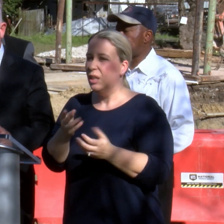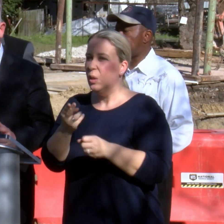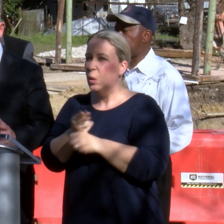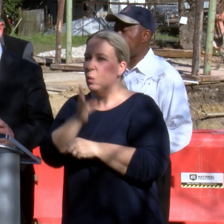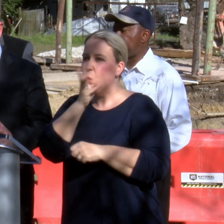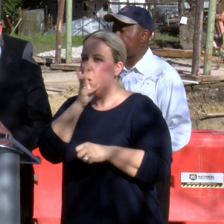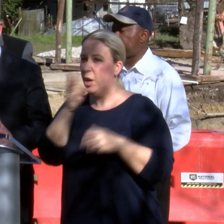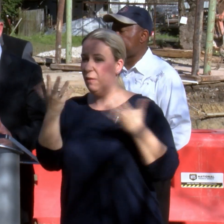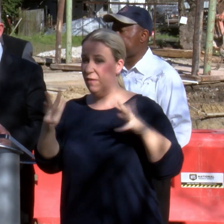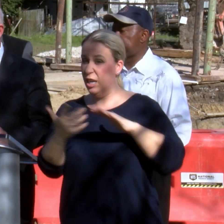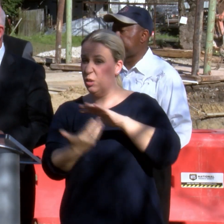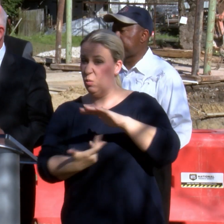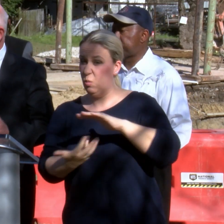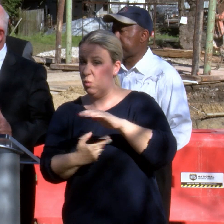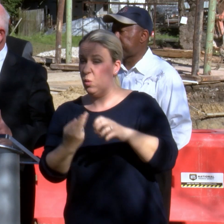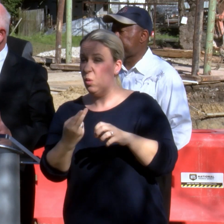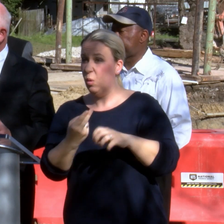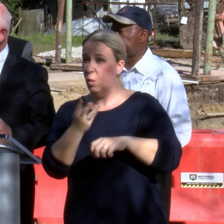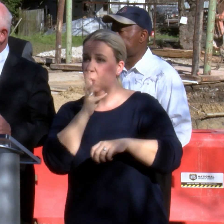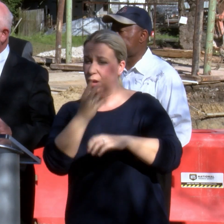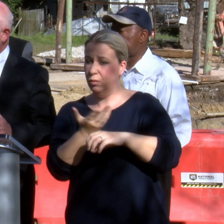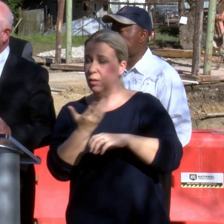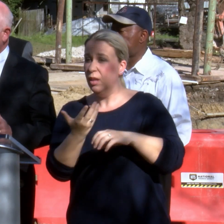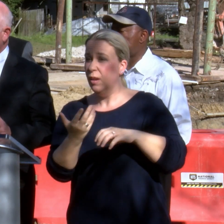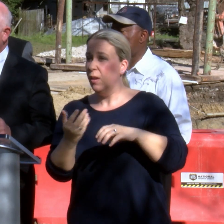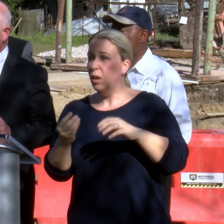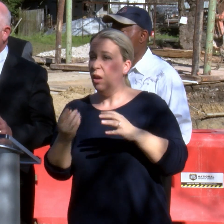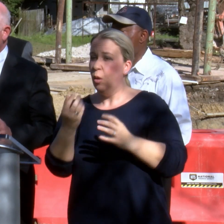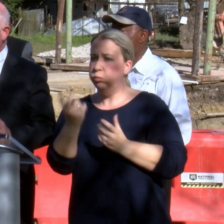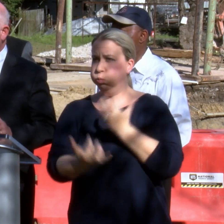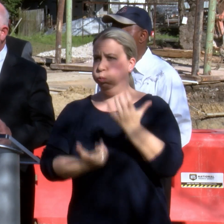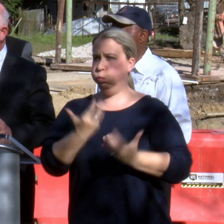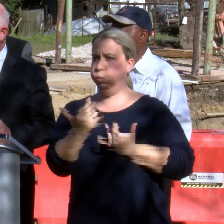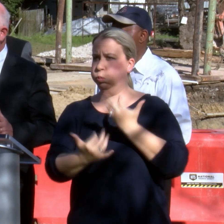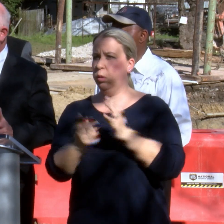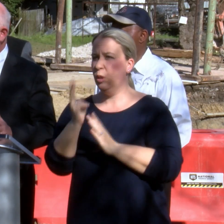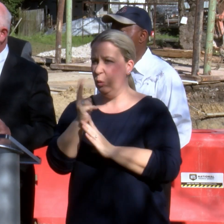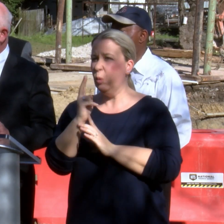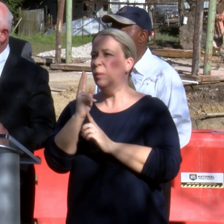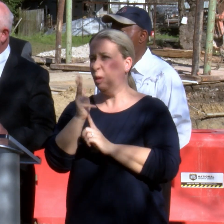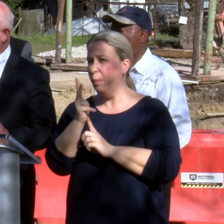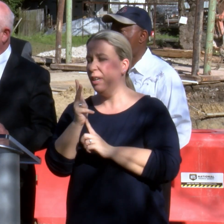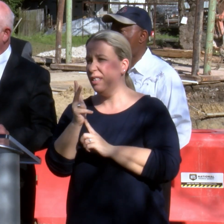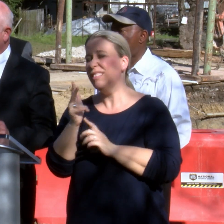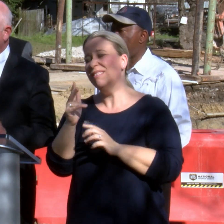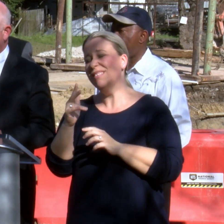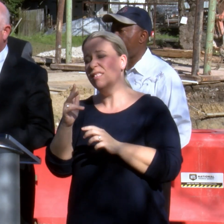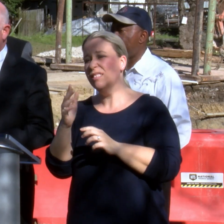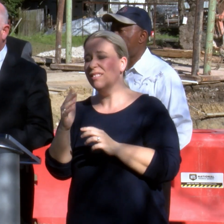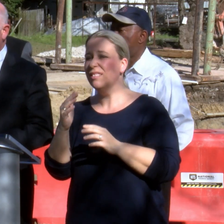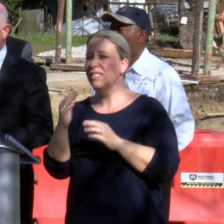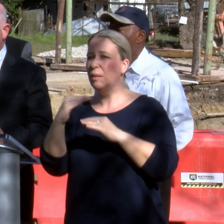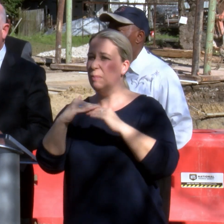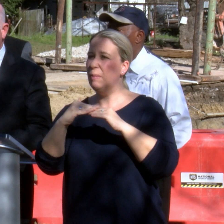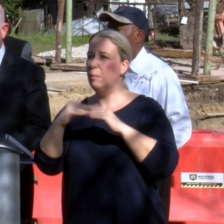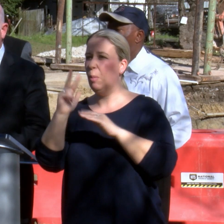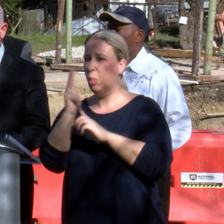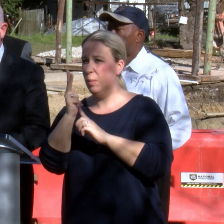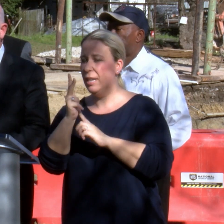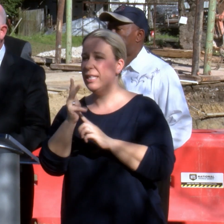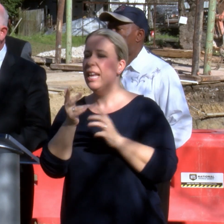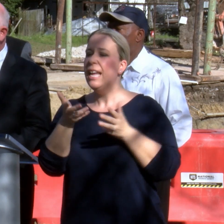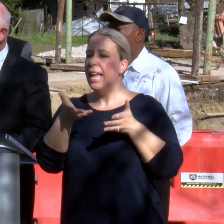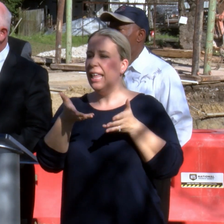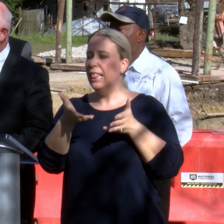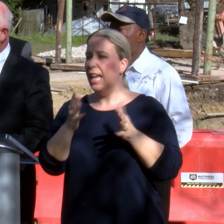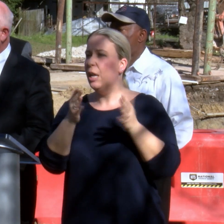you have already boiled, that needs to boil at a full rolling boil for 2 to 3 minutes. We recommend at least 3 minutes, and then you can let it cool in order to use it for